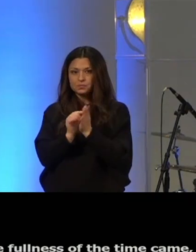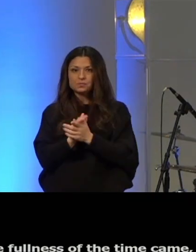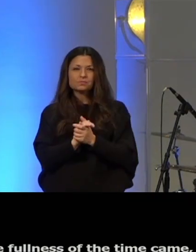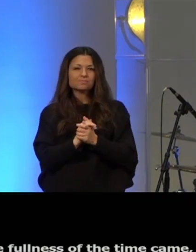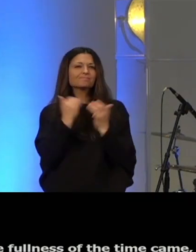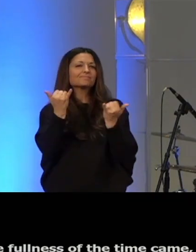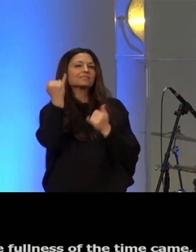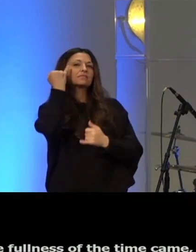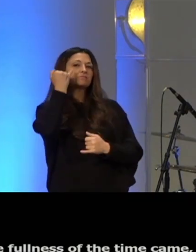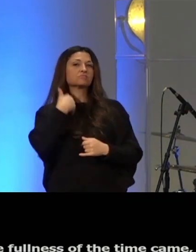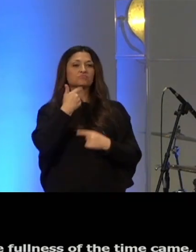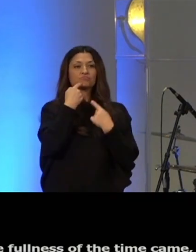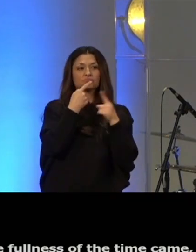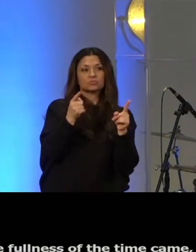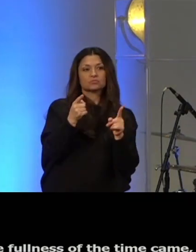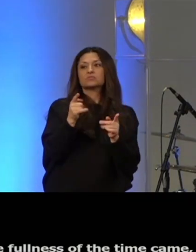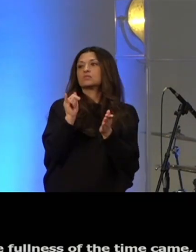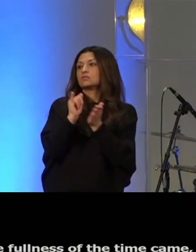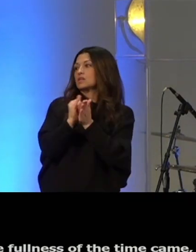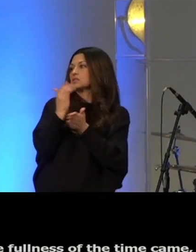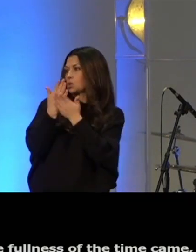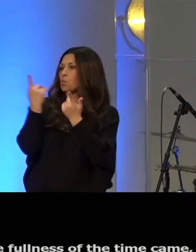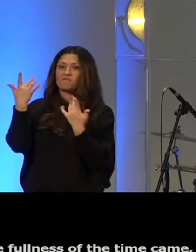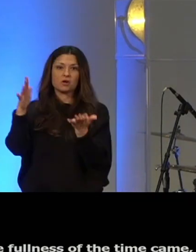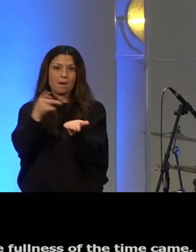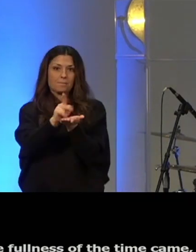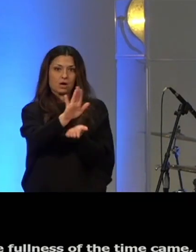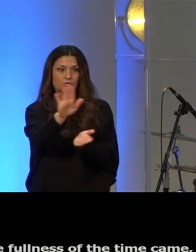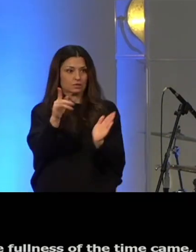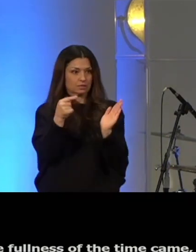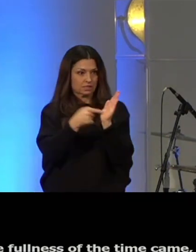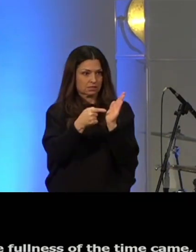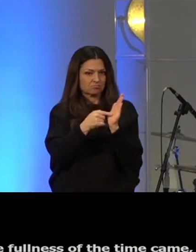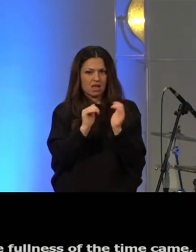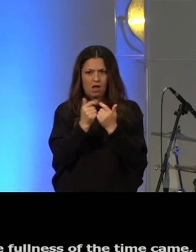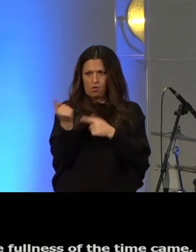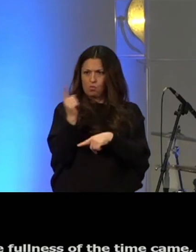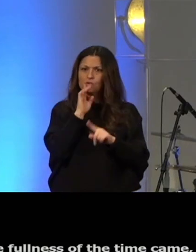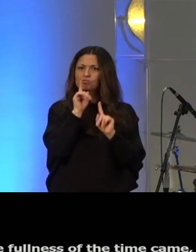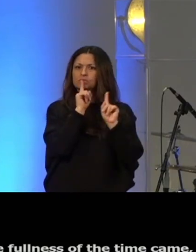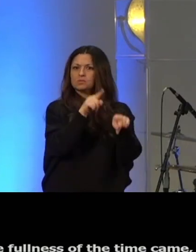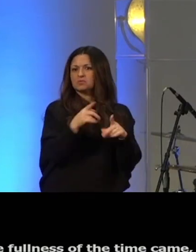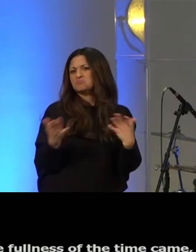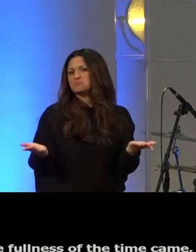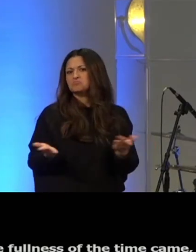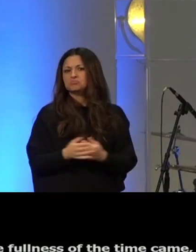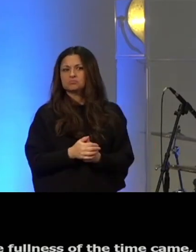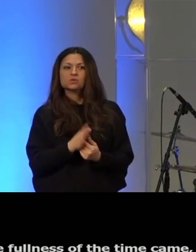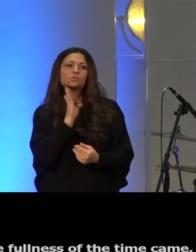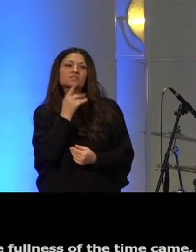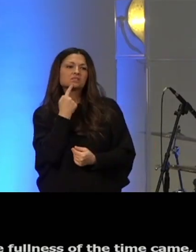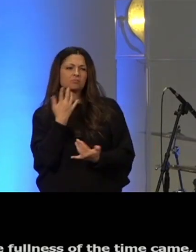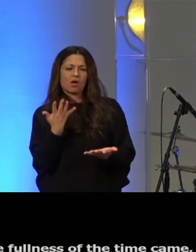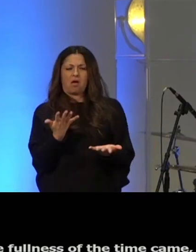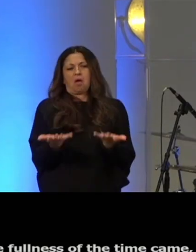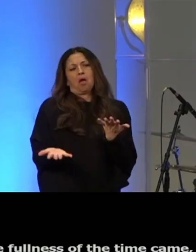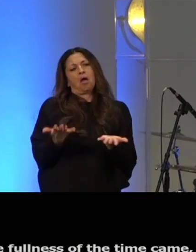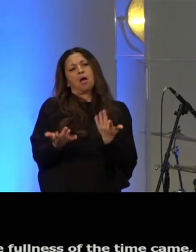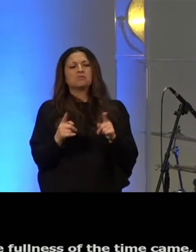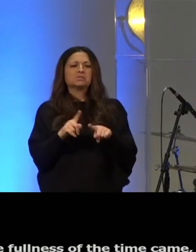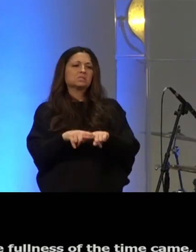if I told you that someone had paid your debt, how would you respond? You would say, well, it